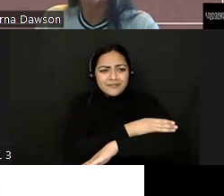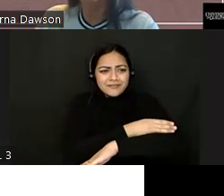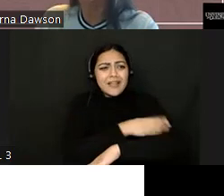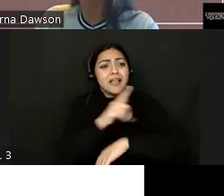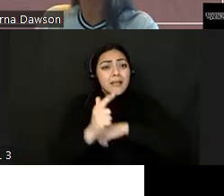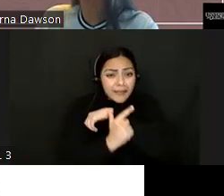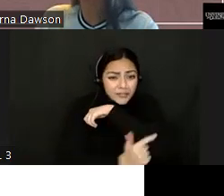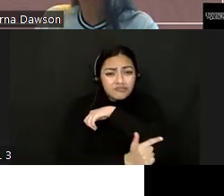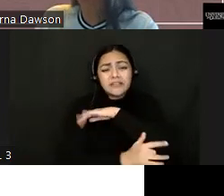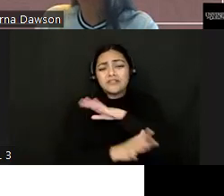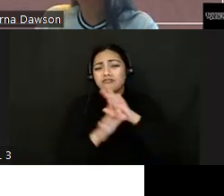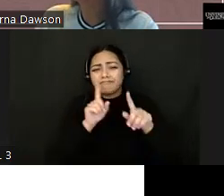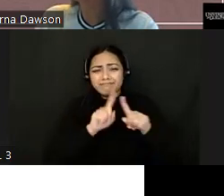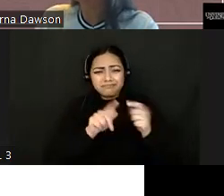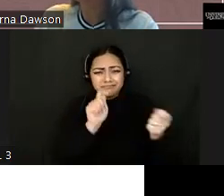legislation adopted.